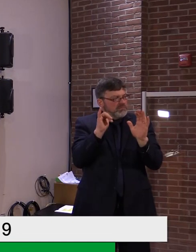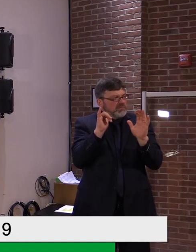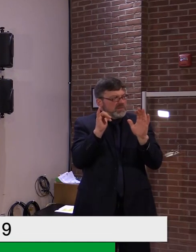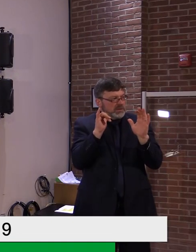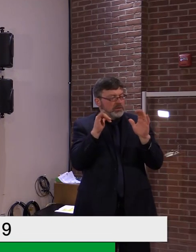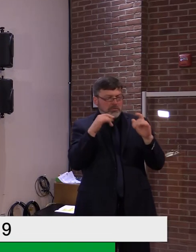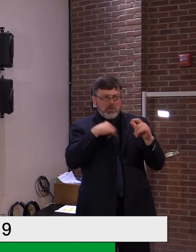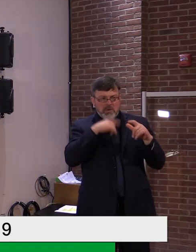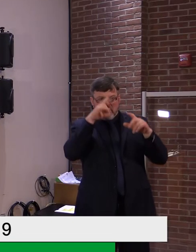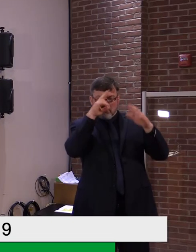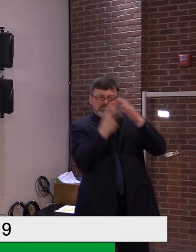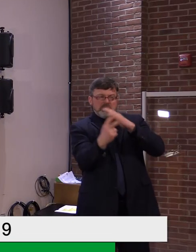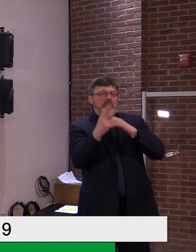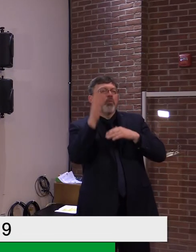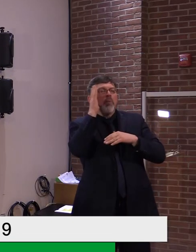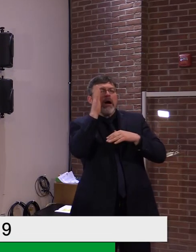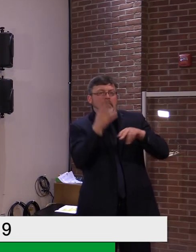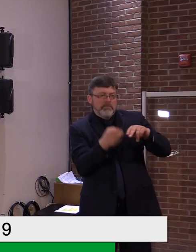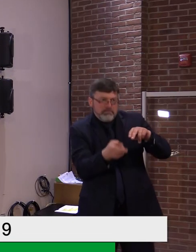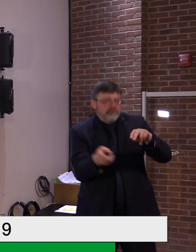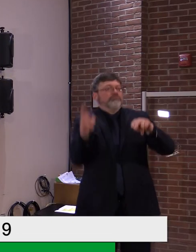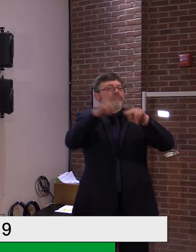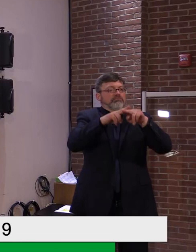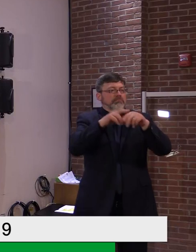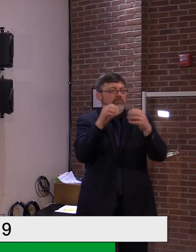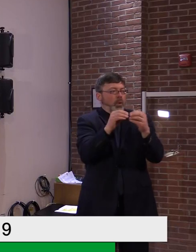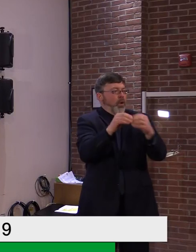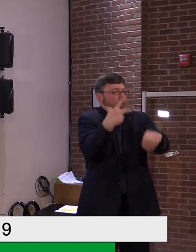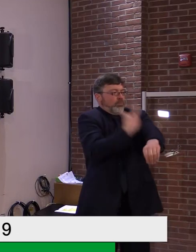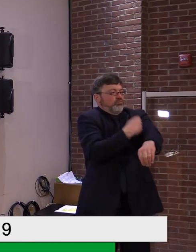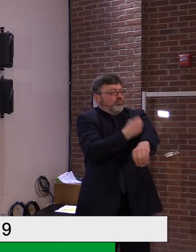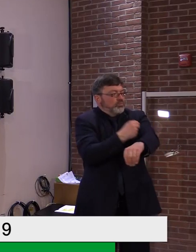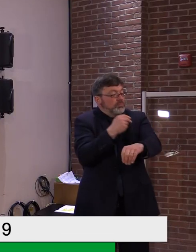just going to have to see in the next few weeks whether those strategies work.